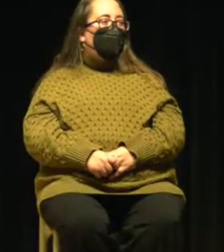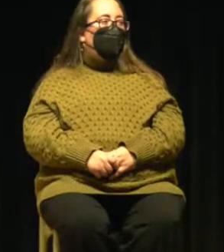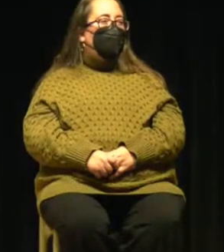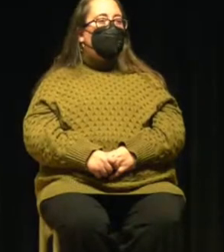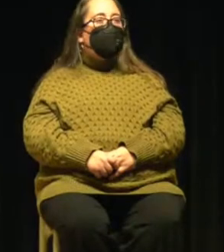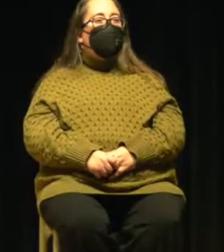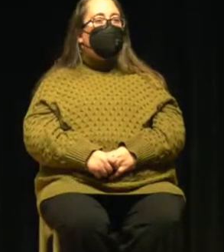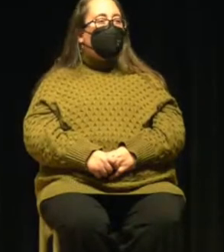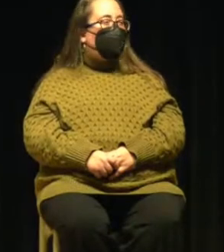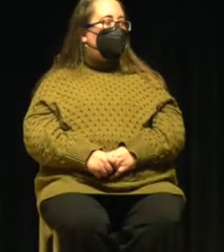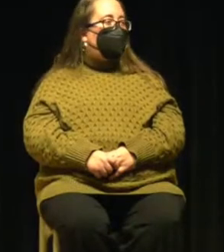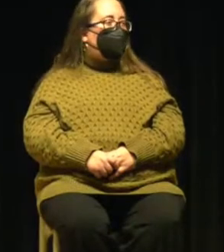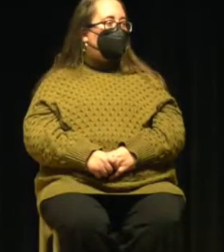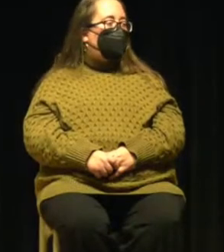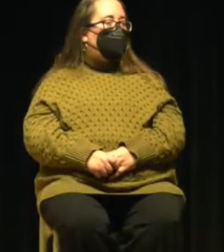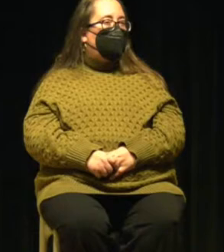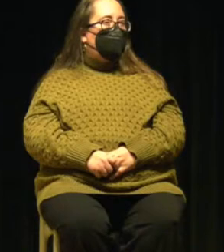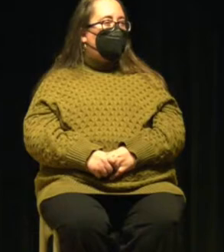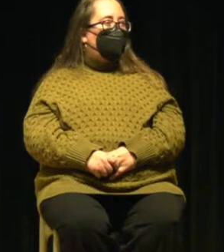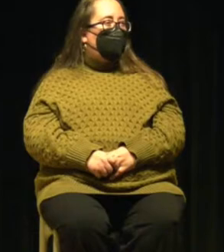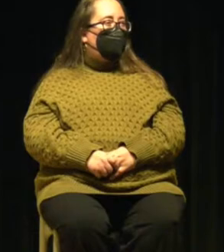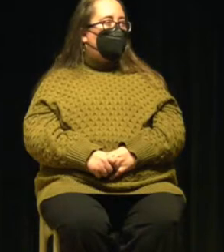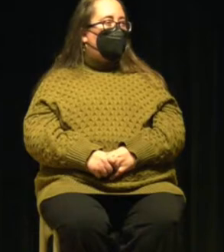I know.